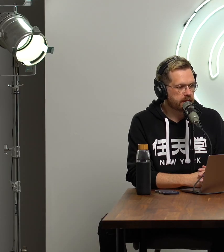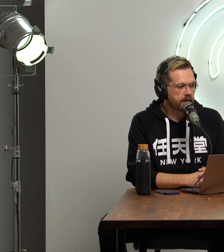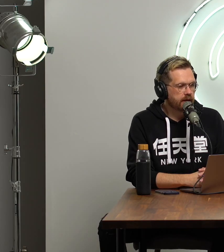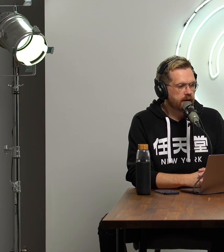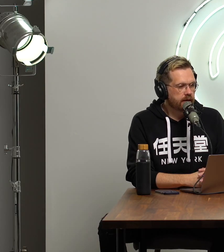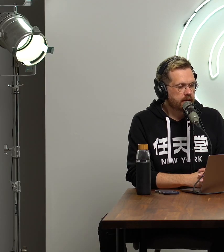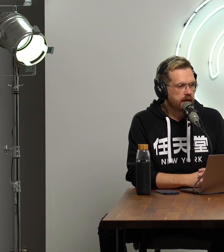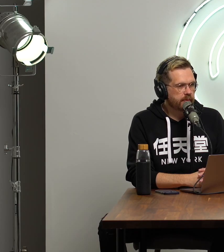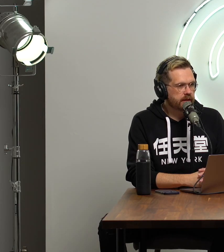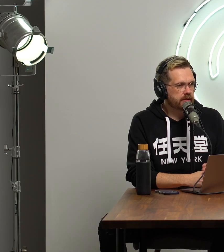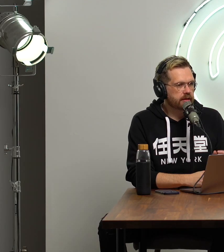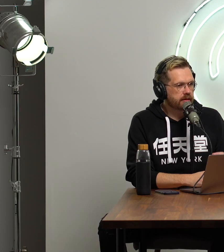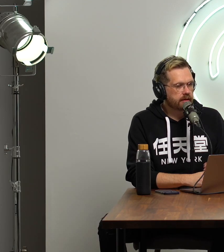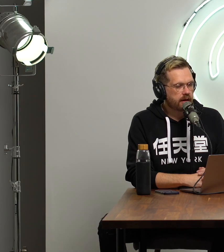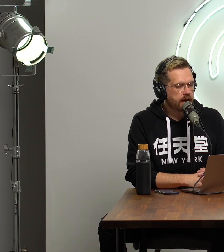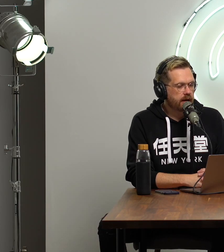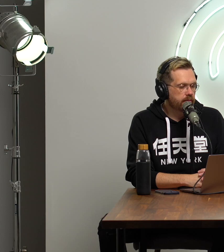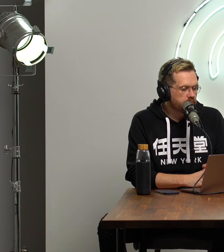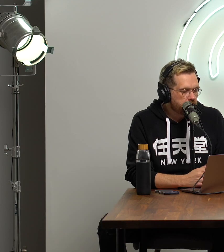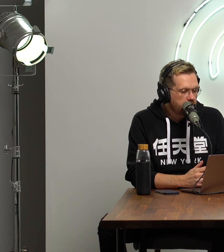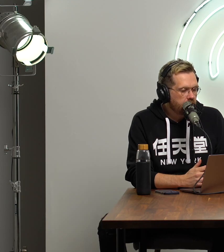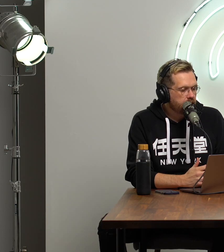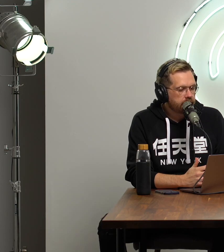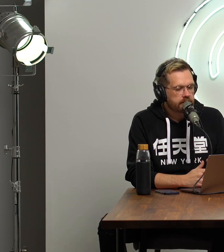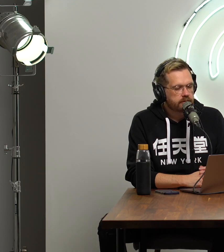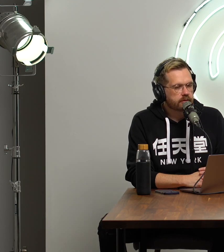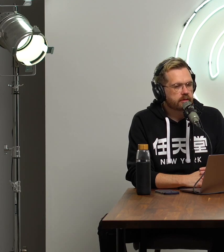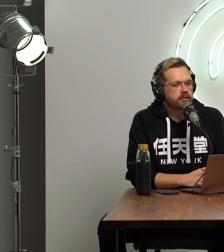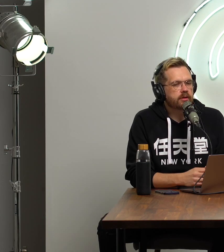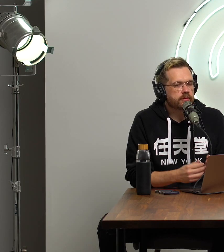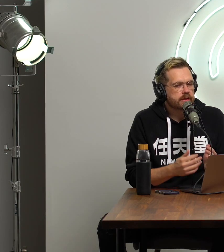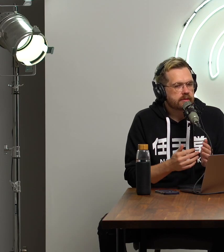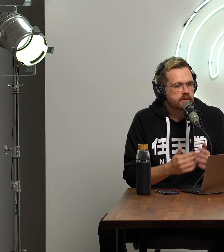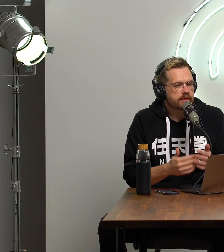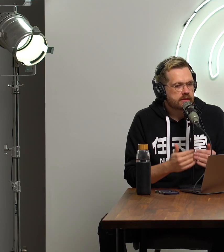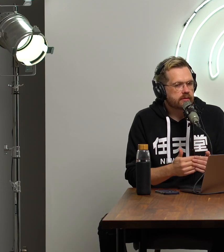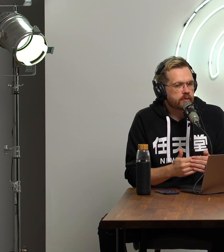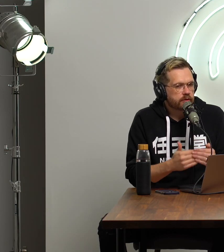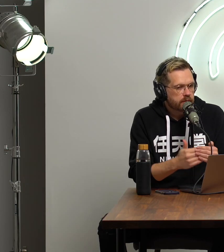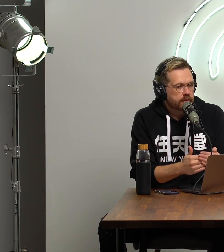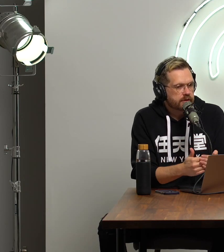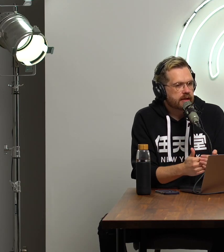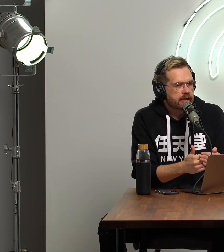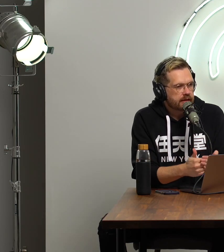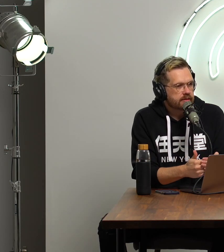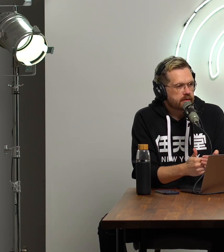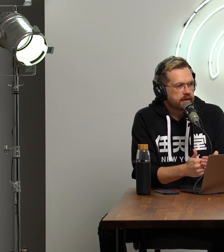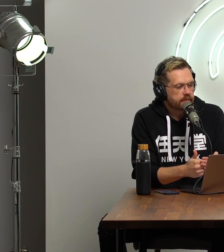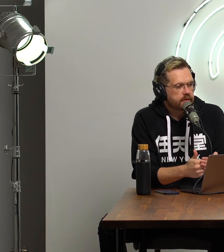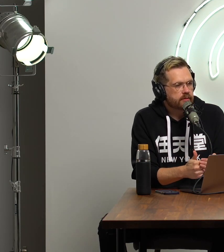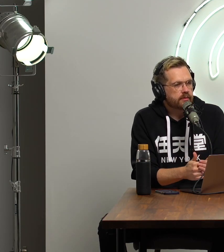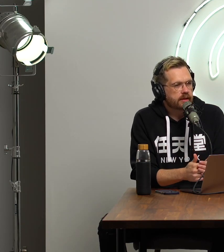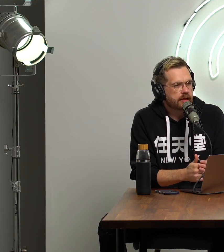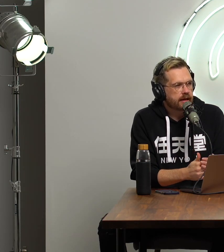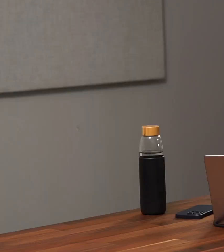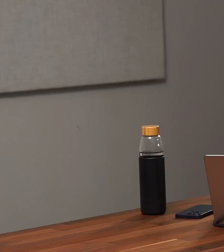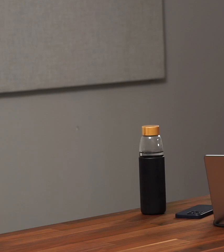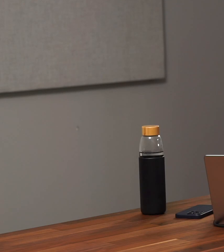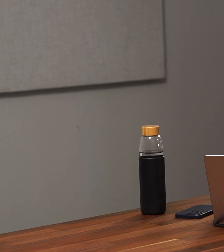i mean you don't you know when it when that's when you're the person that a kid is looking up to and that can make the whole